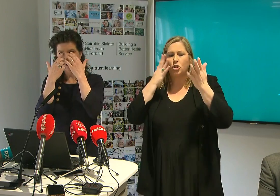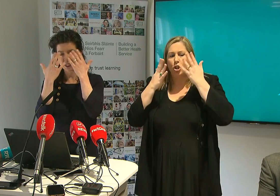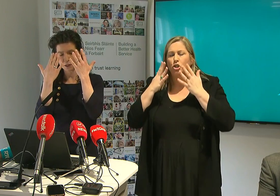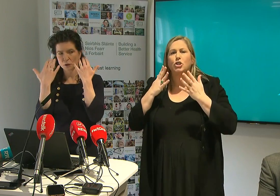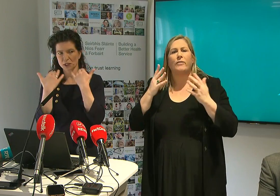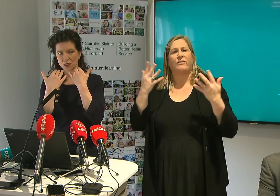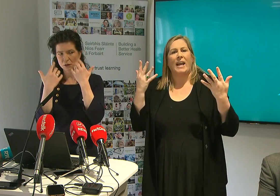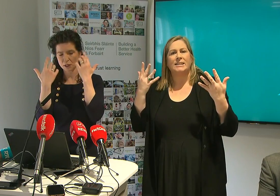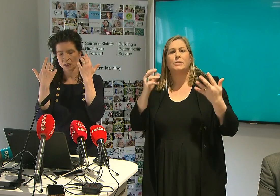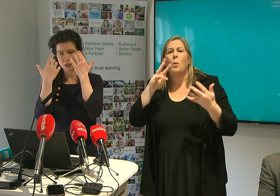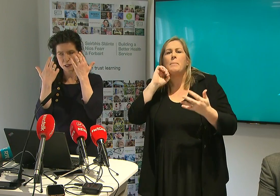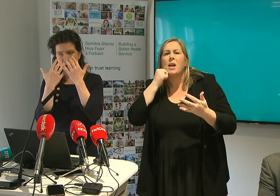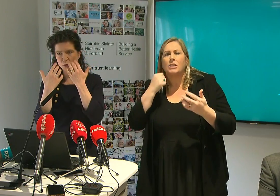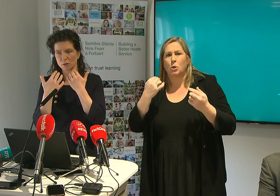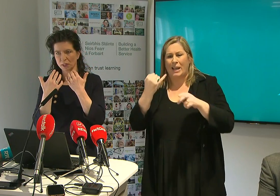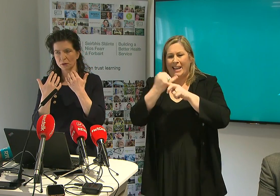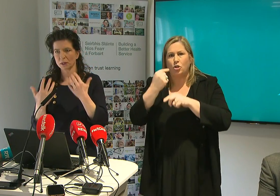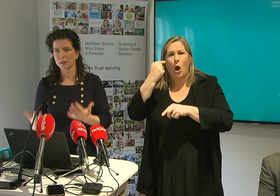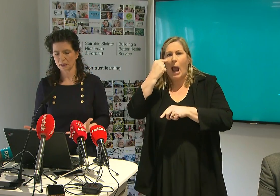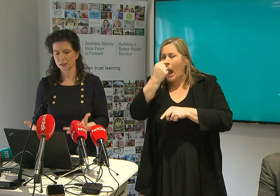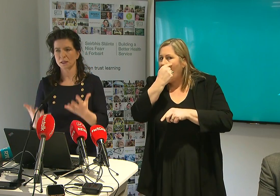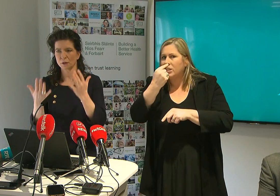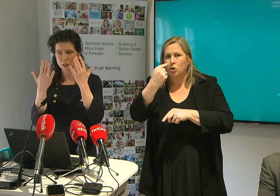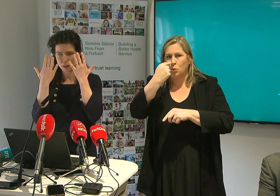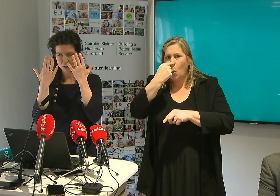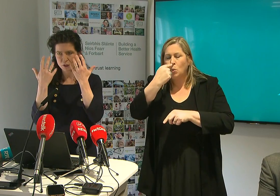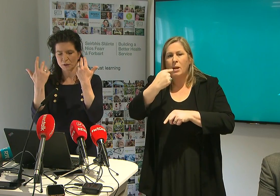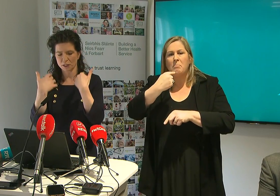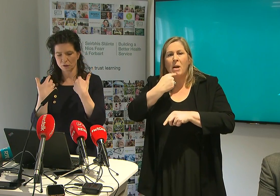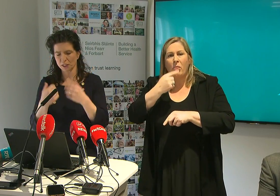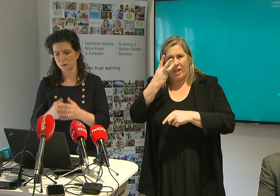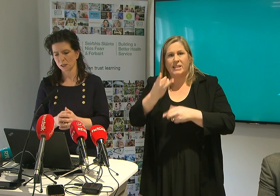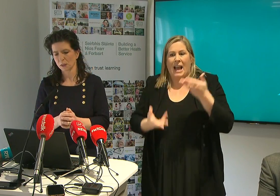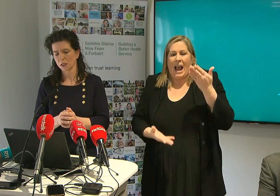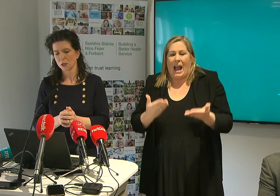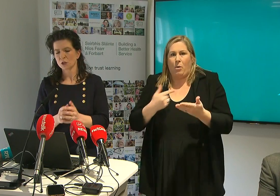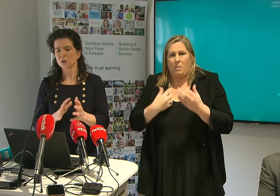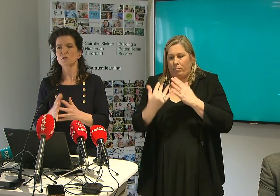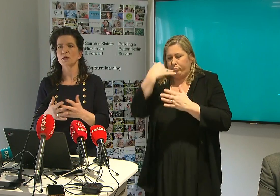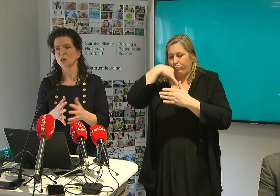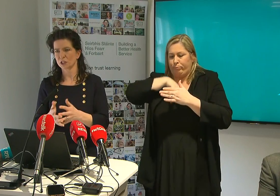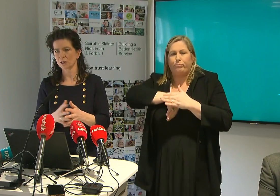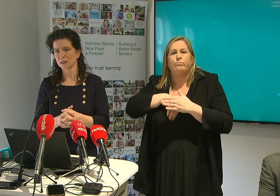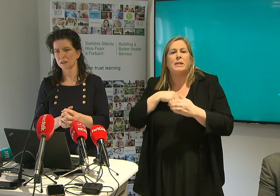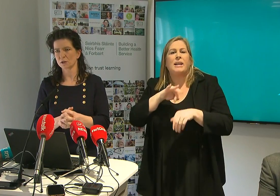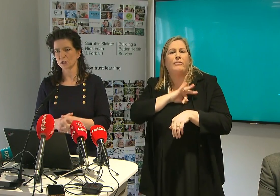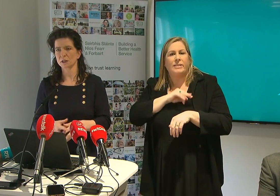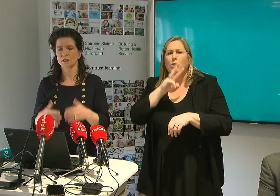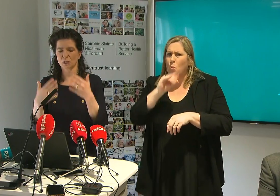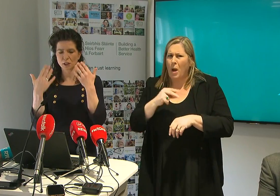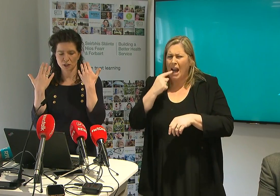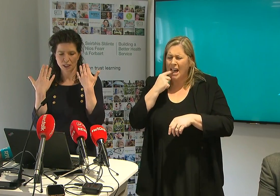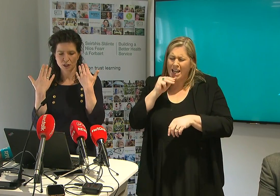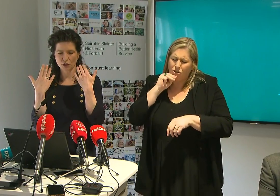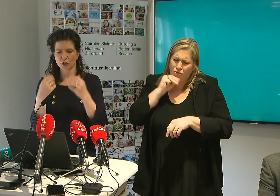we touch our face, it goes into the eyes, nose and mouth. That's how the virus infects me. So that's why washing your hands is critical.